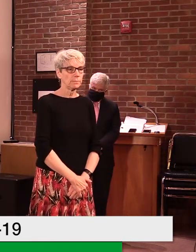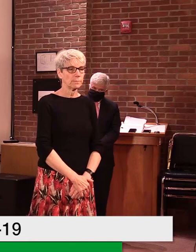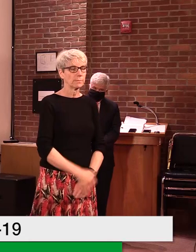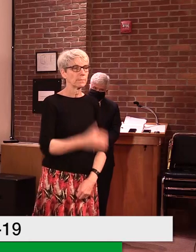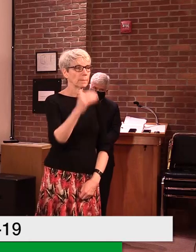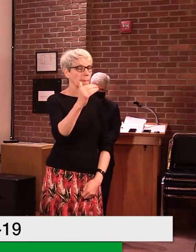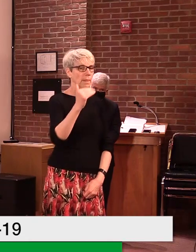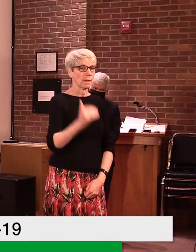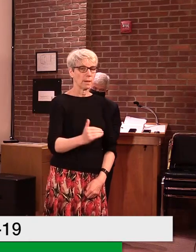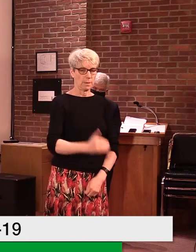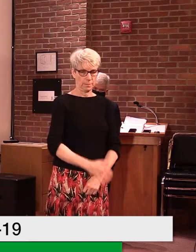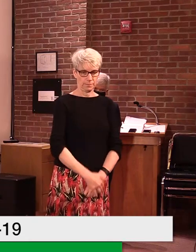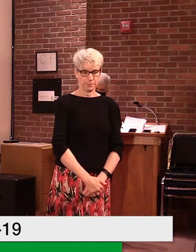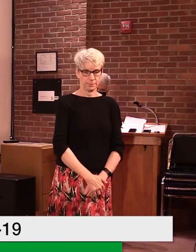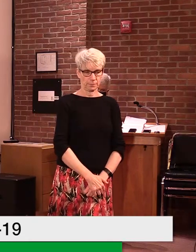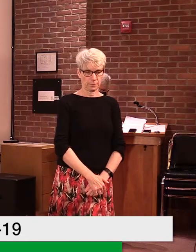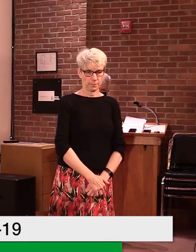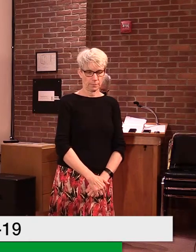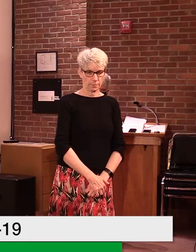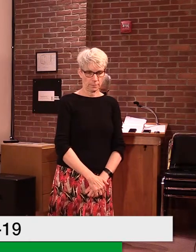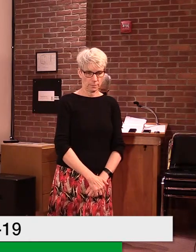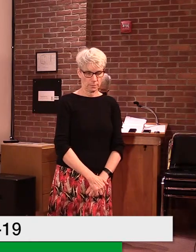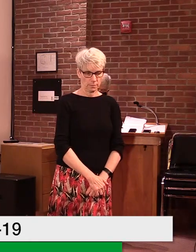Steve Merrill.